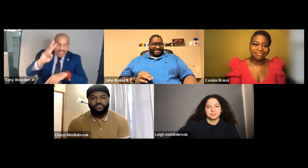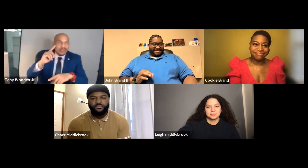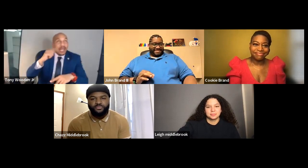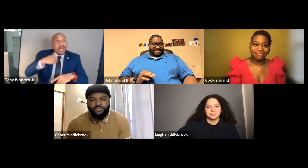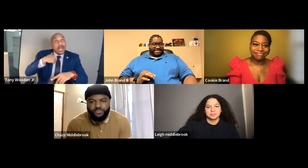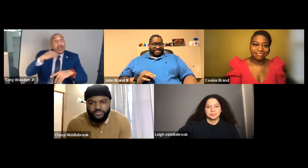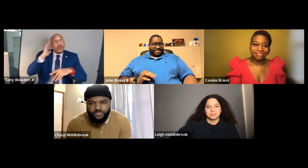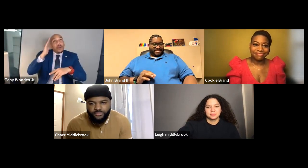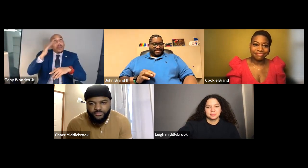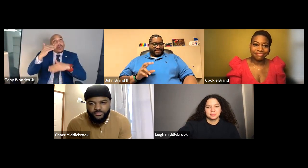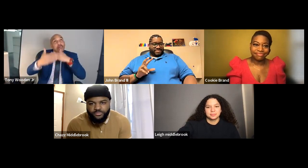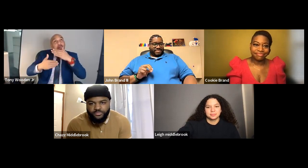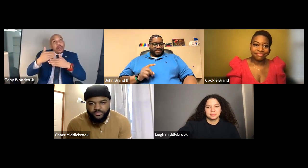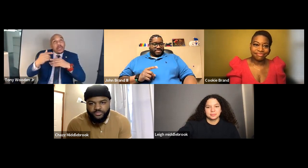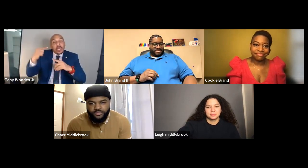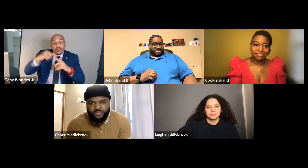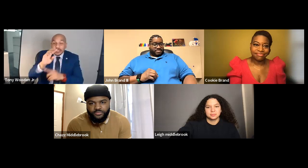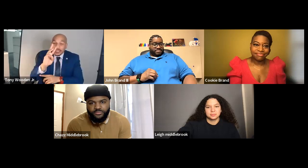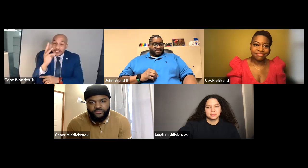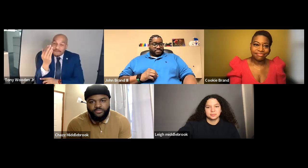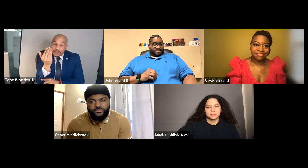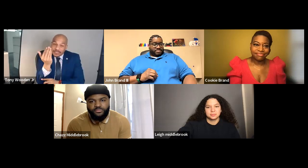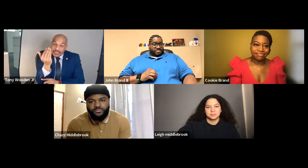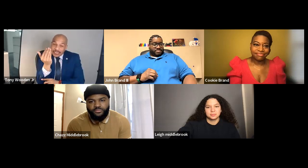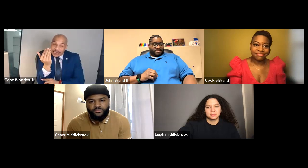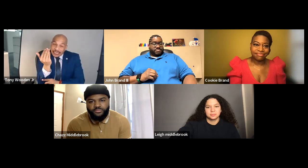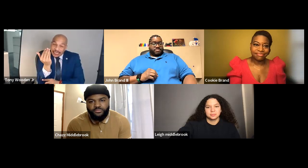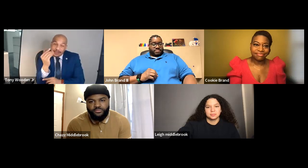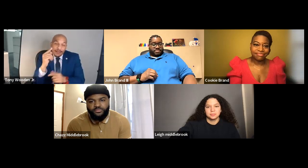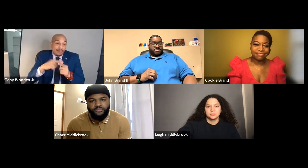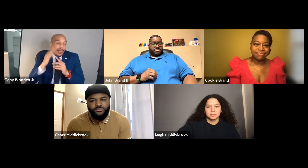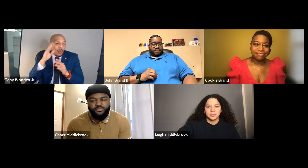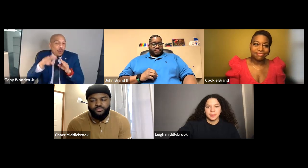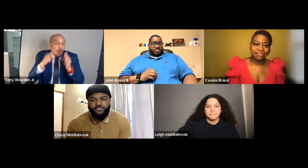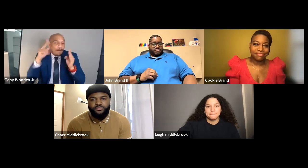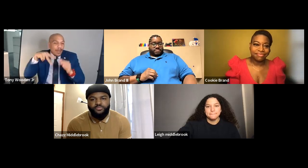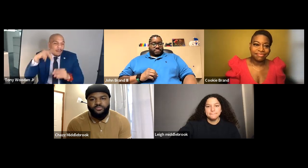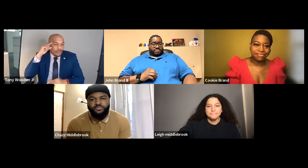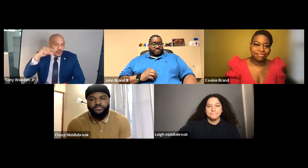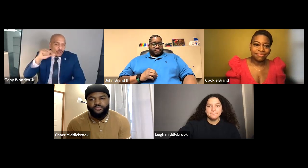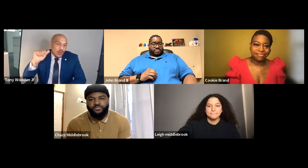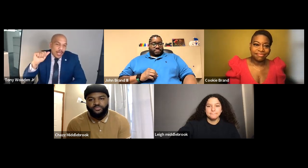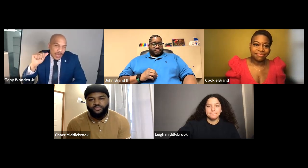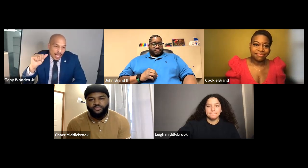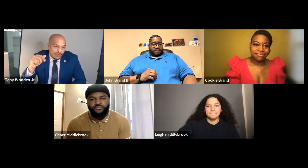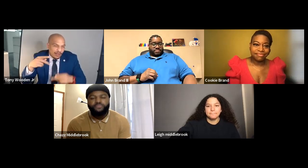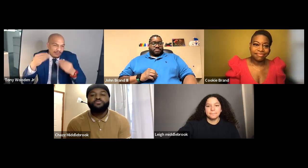check. Okay, it's 6 o'clock. All right, we're gonna keep going till 6:15, and then we're gonna open it up for questions,